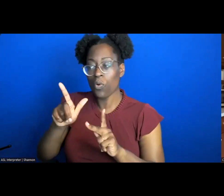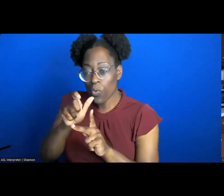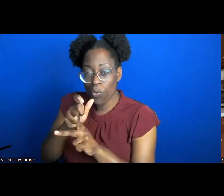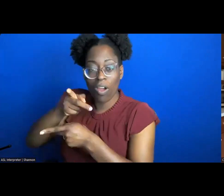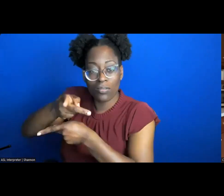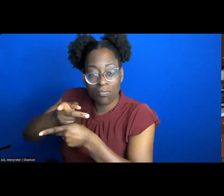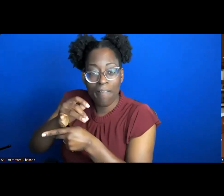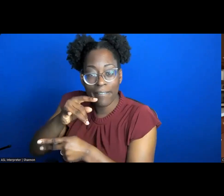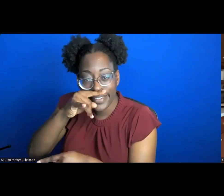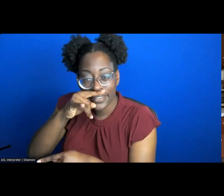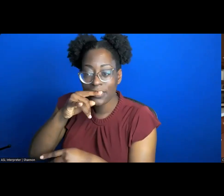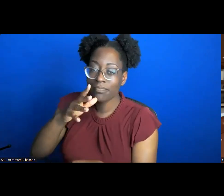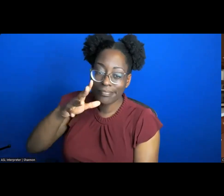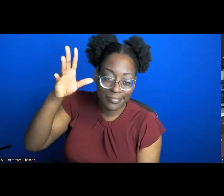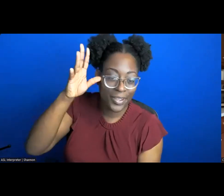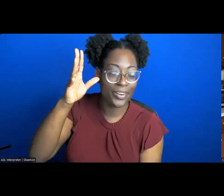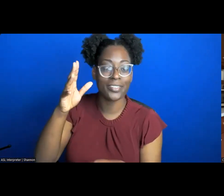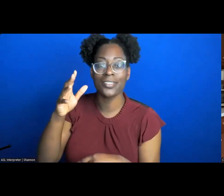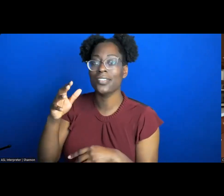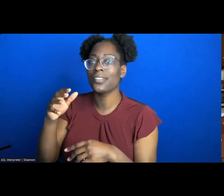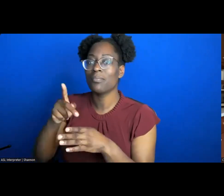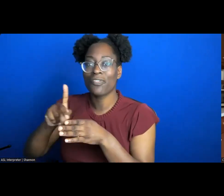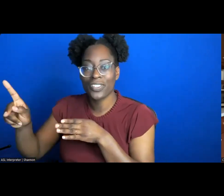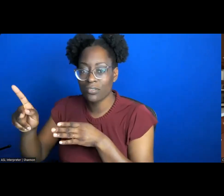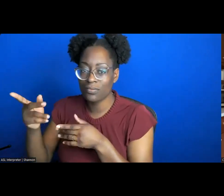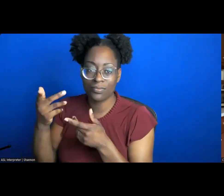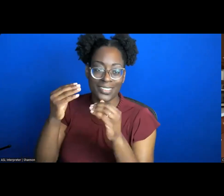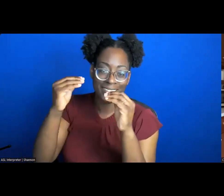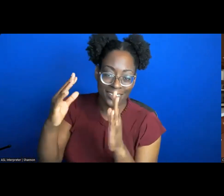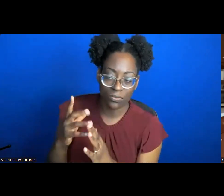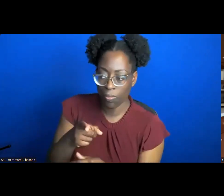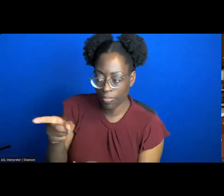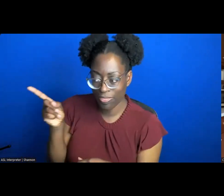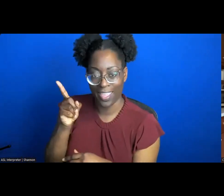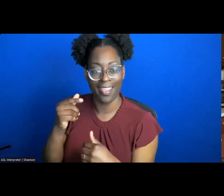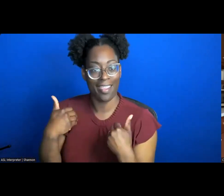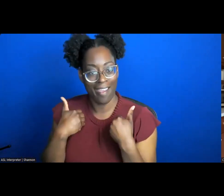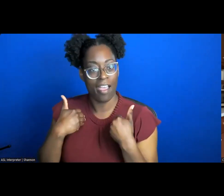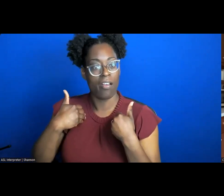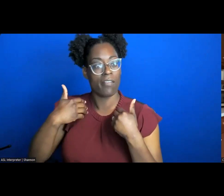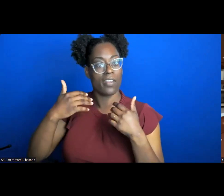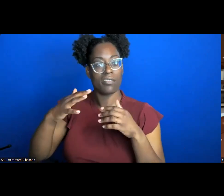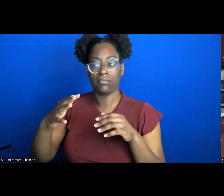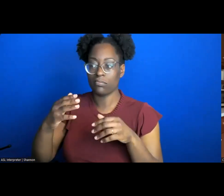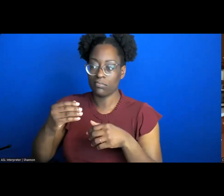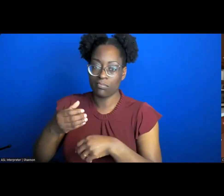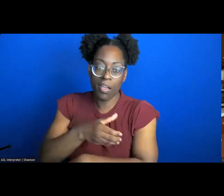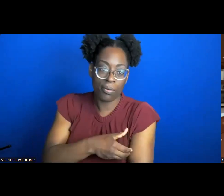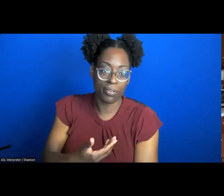at the center of decisions. In practice with the field, we celebrate wins all throughout the year.